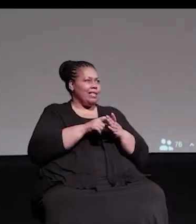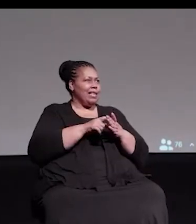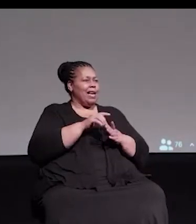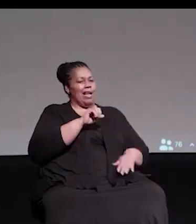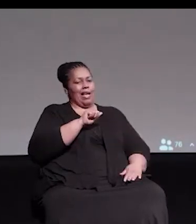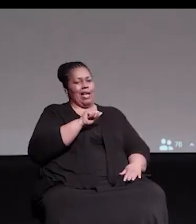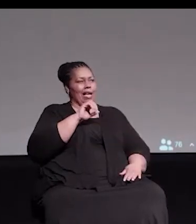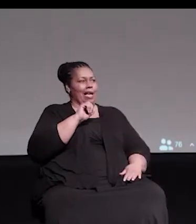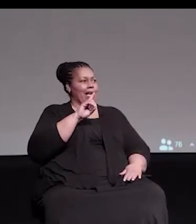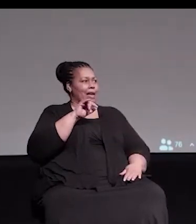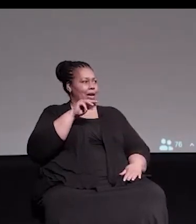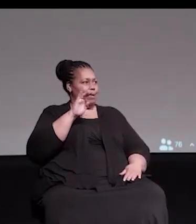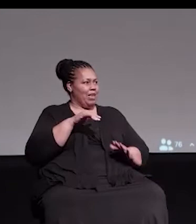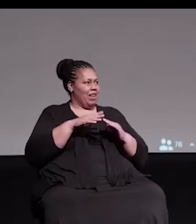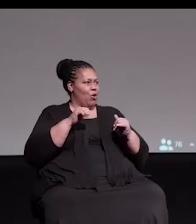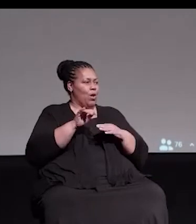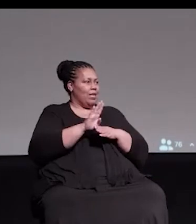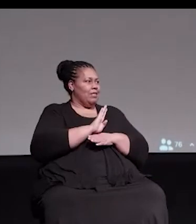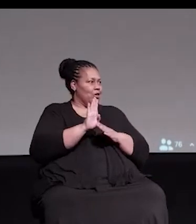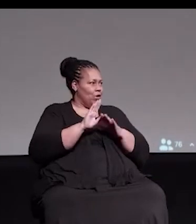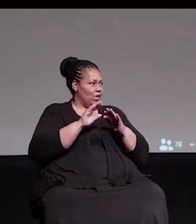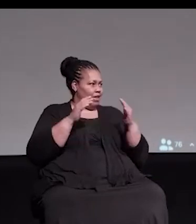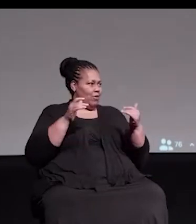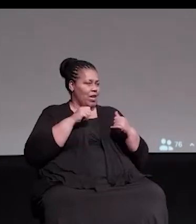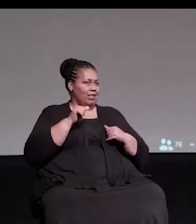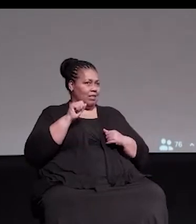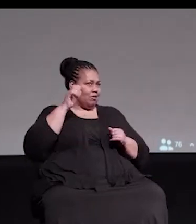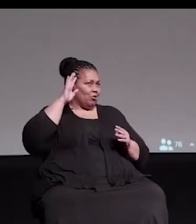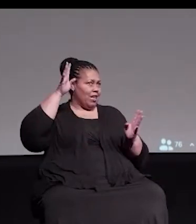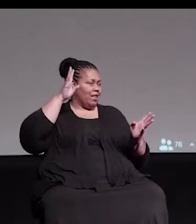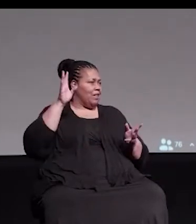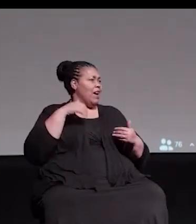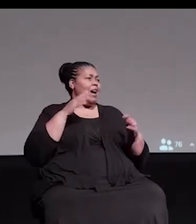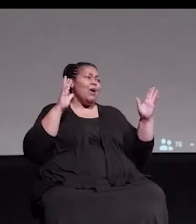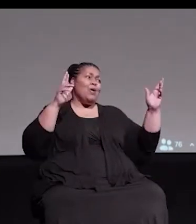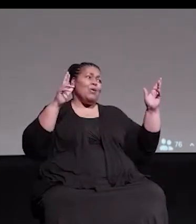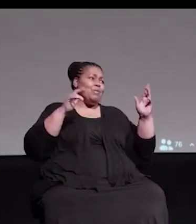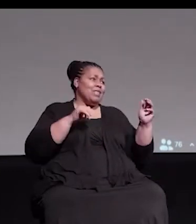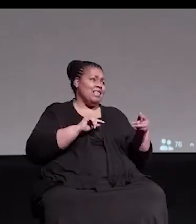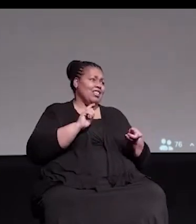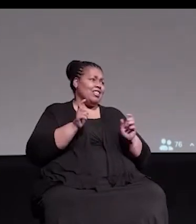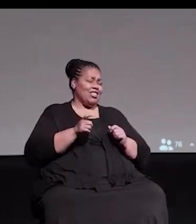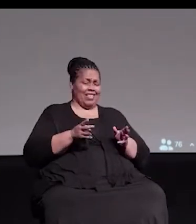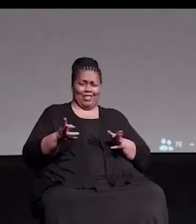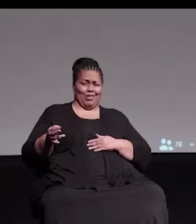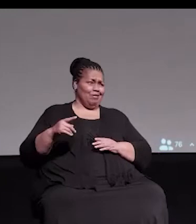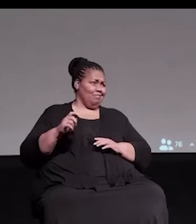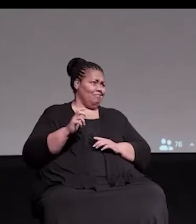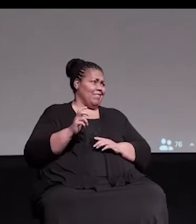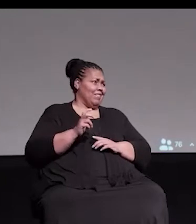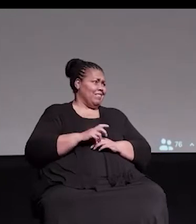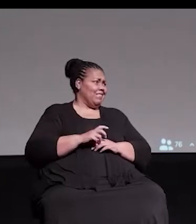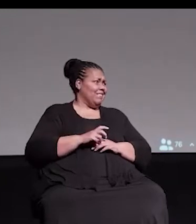one of the main creatives. I really hope that absolutely changes. I see the editor as one of the top creative in